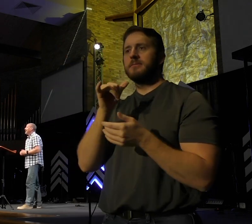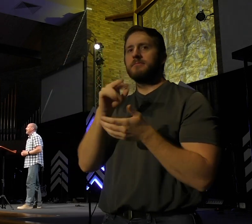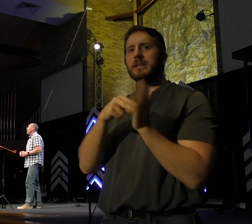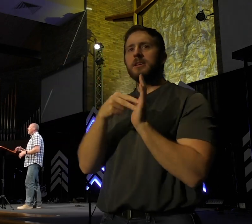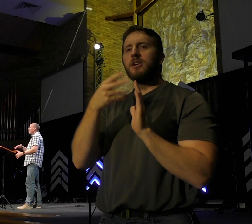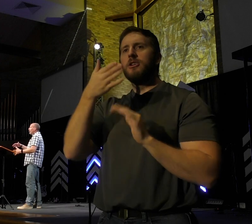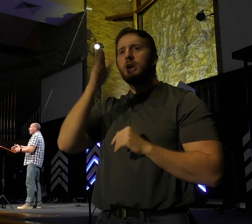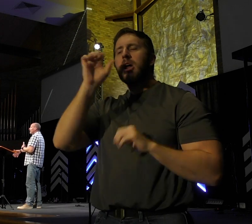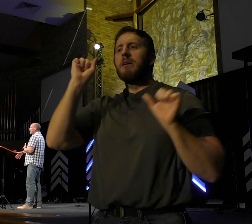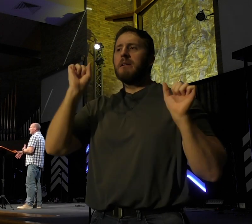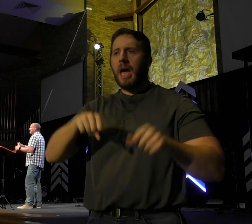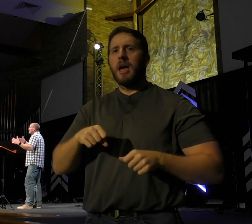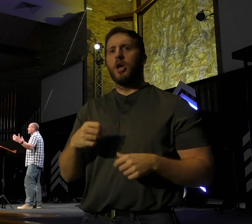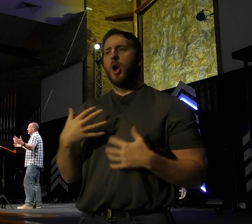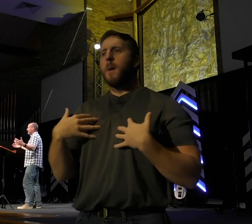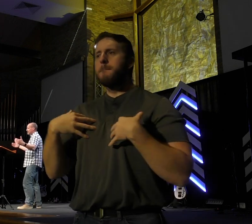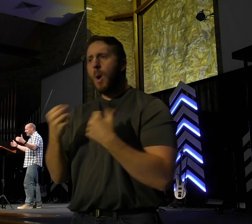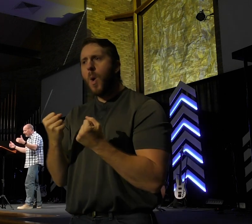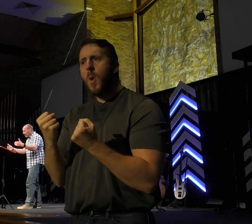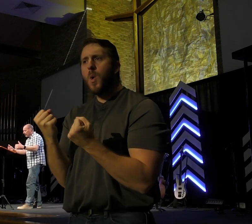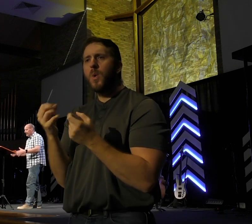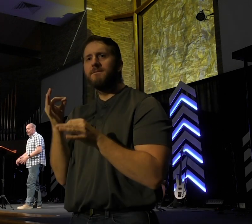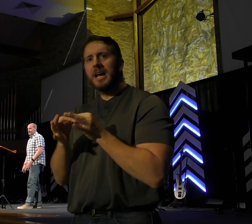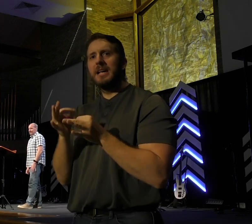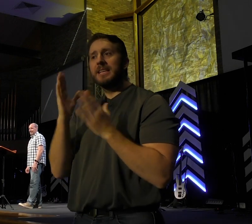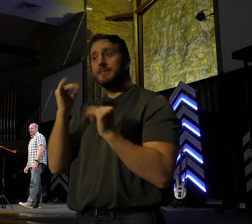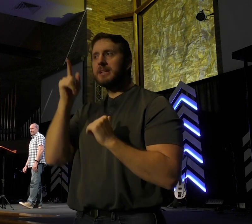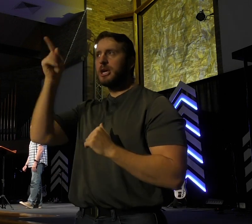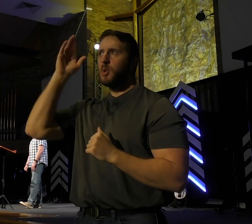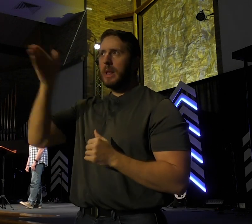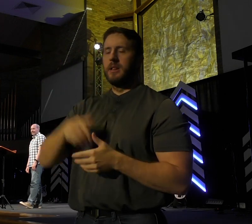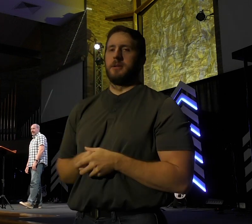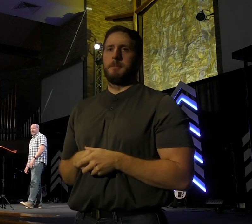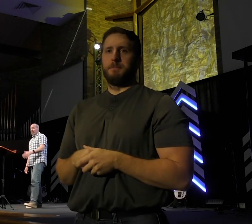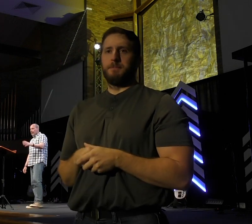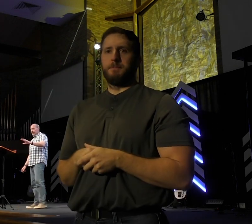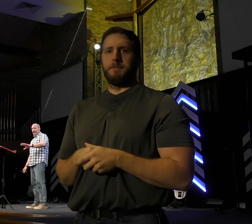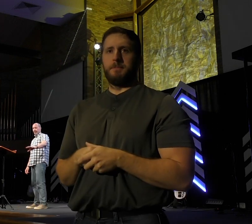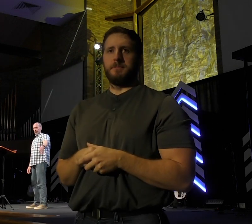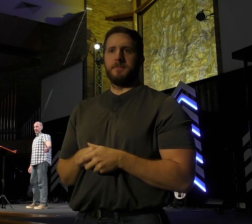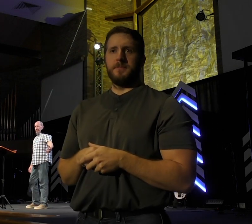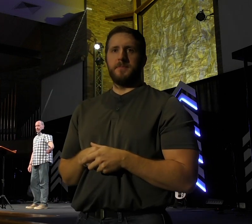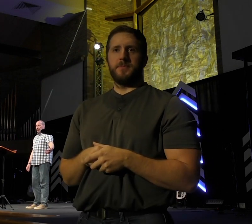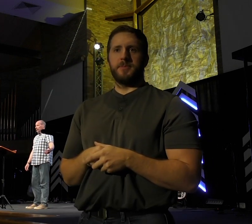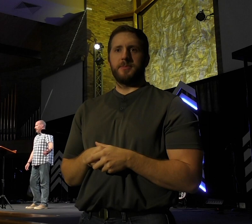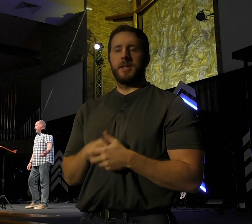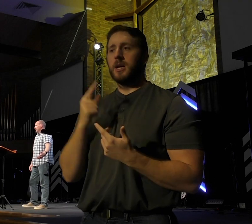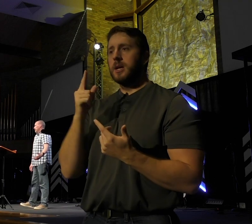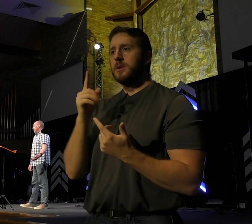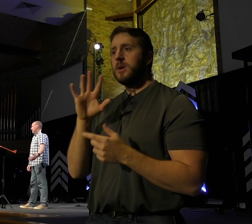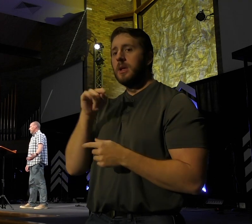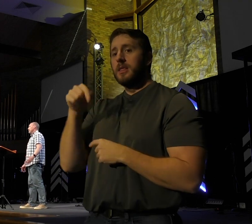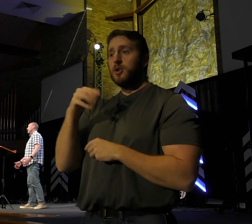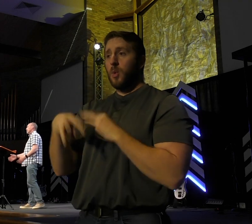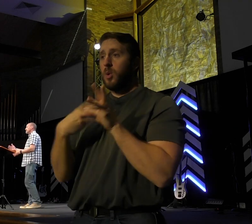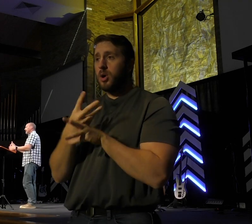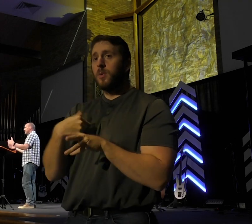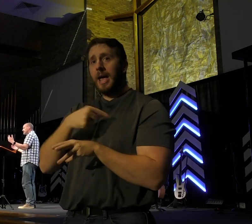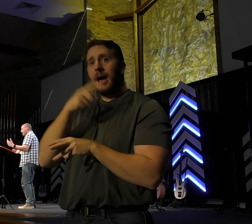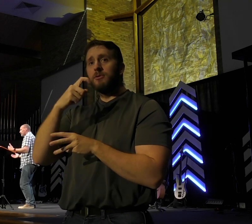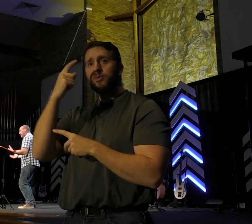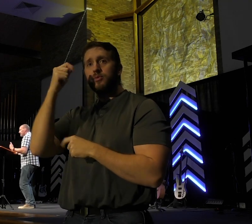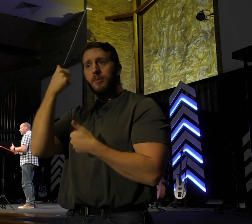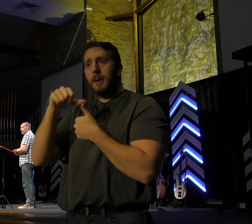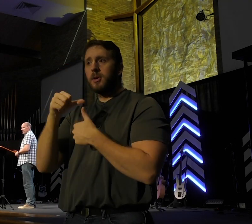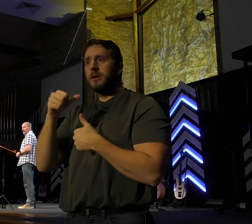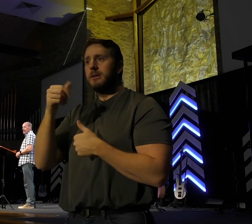God can. Bold faith expects he will. Now, when it comes to this world, we have to remember, of course, God